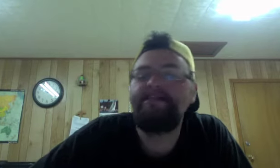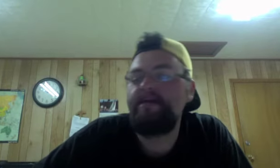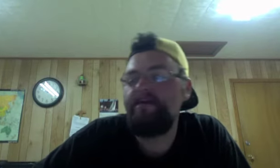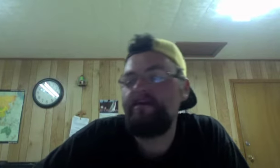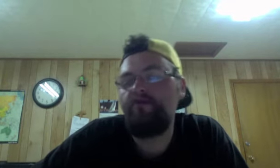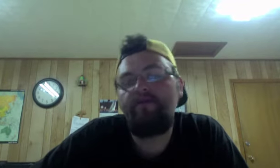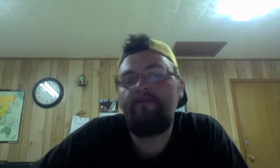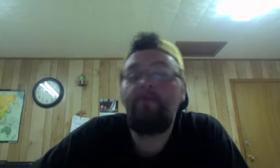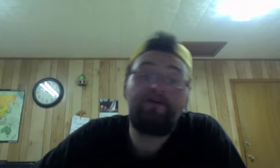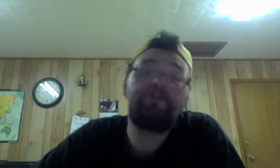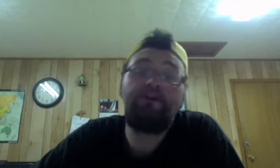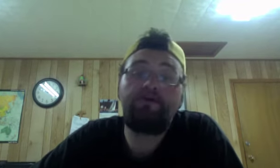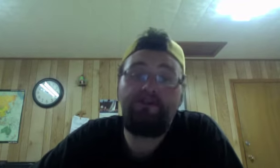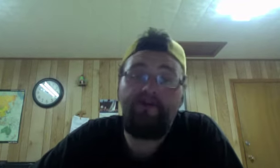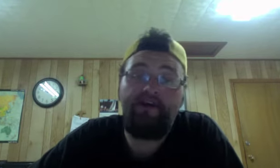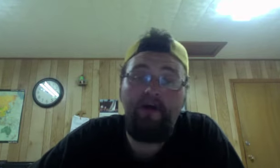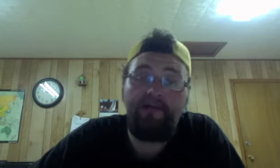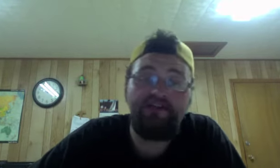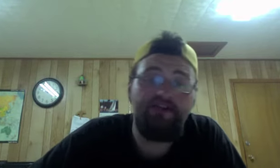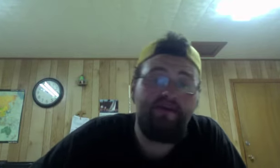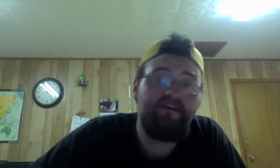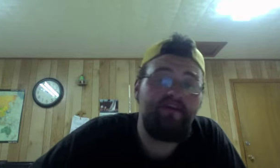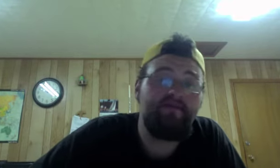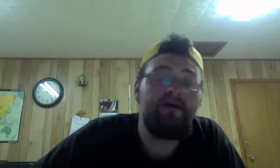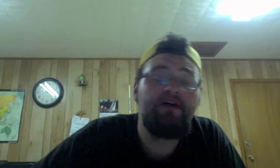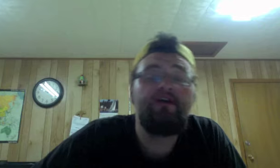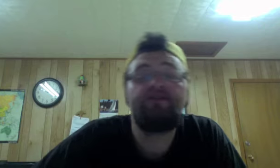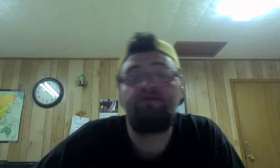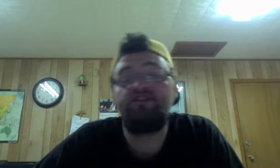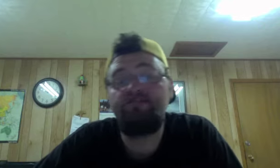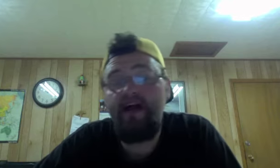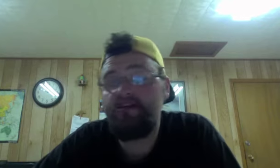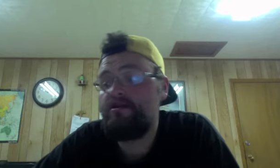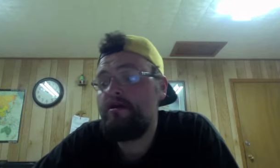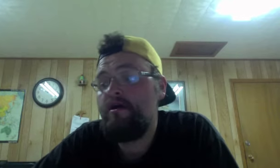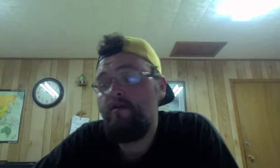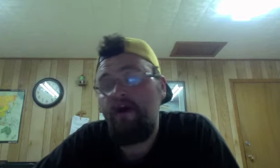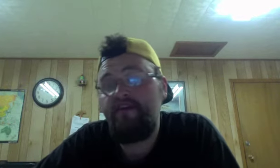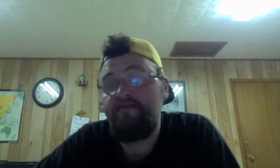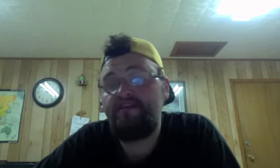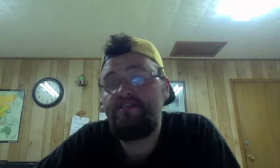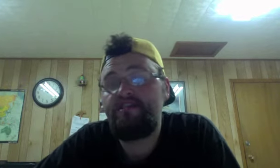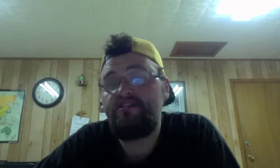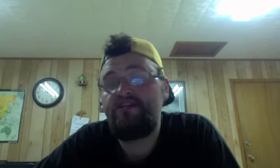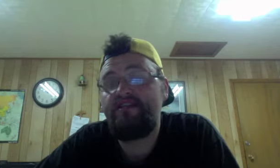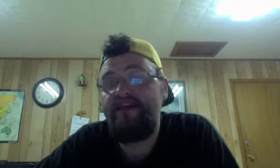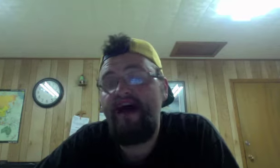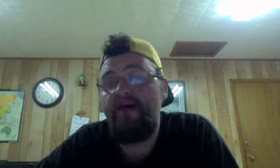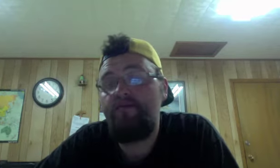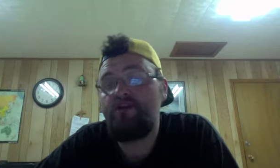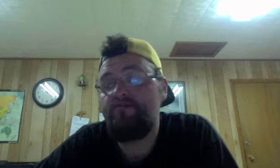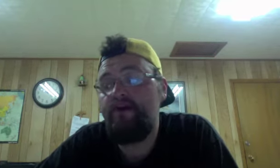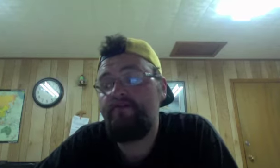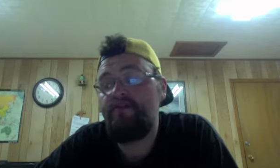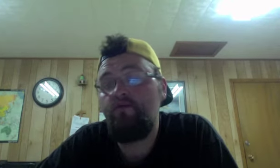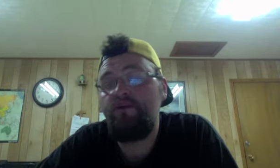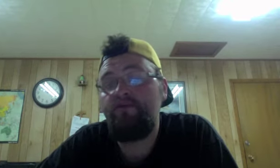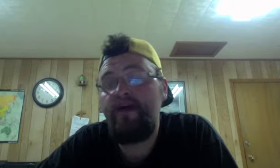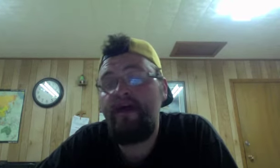I mean the Winnipeg Blue Orange did go to the great cup last year we have to give them some respect but I think BC is just that much better than the Winnipeg